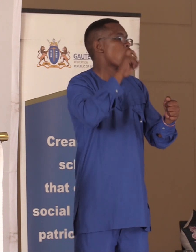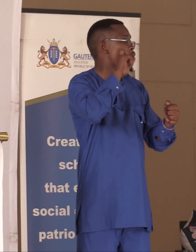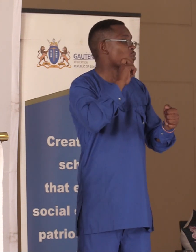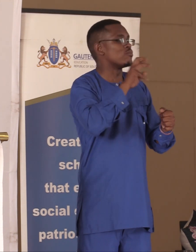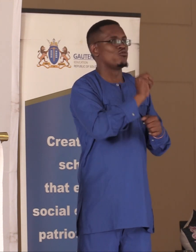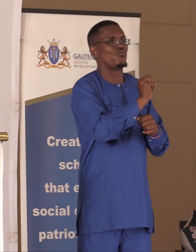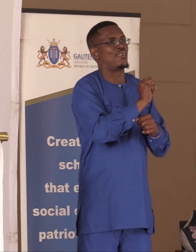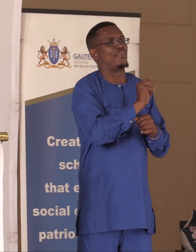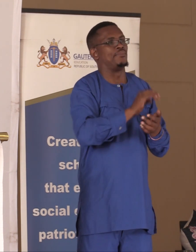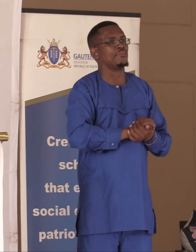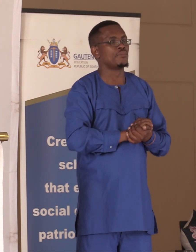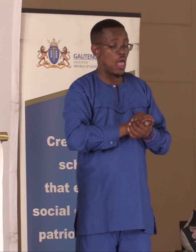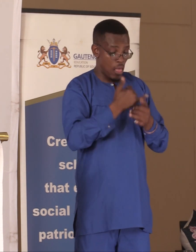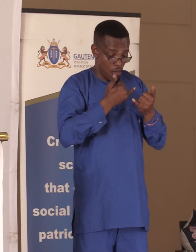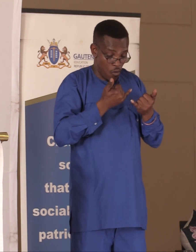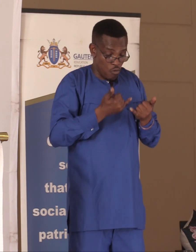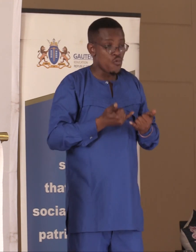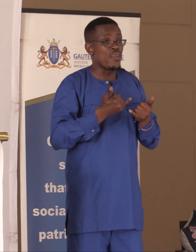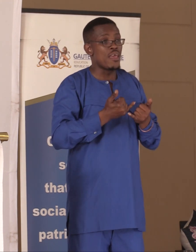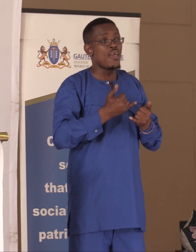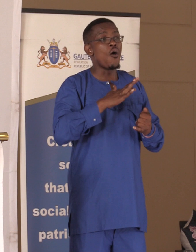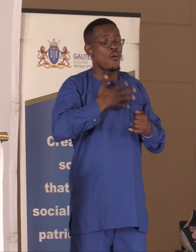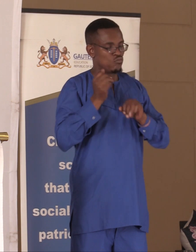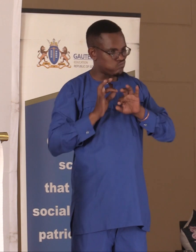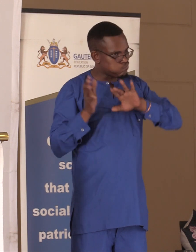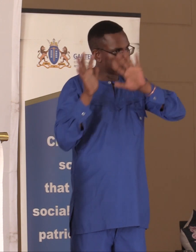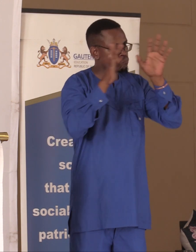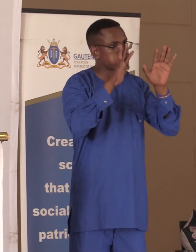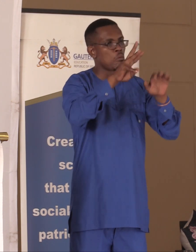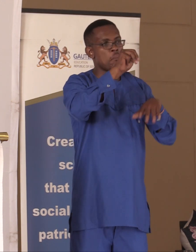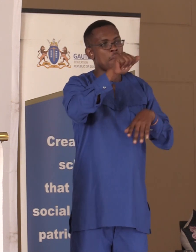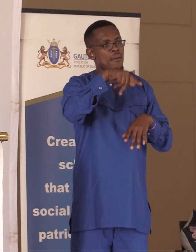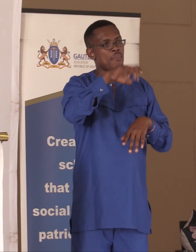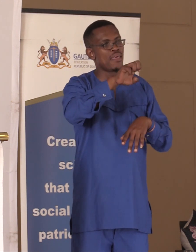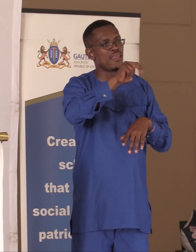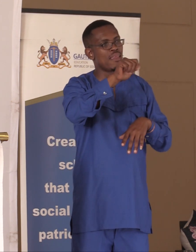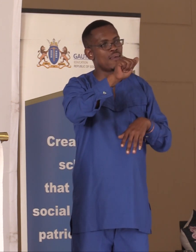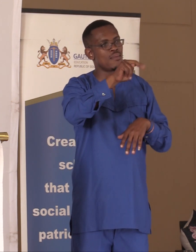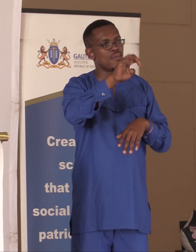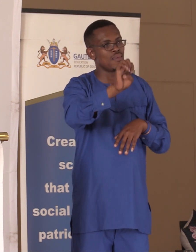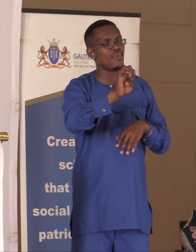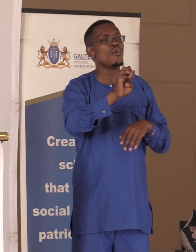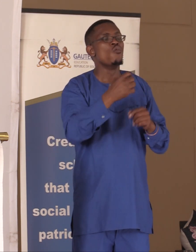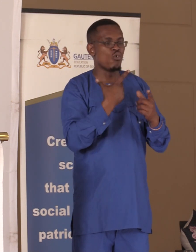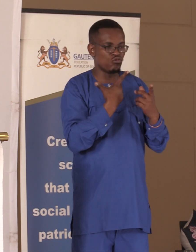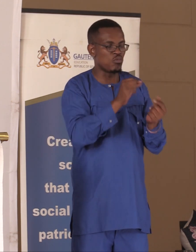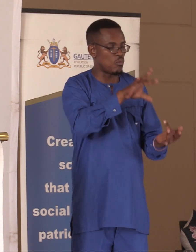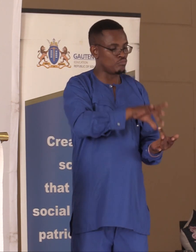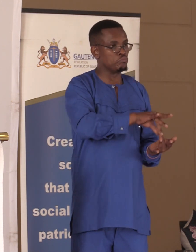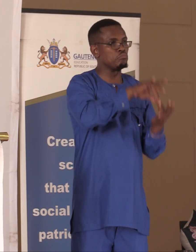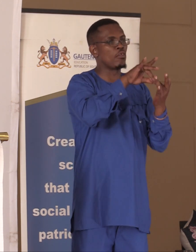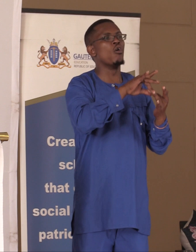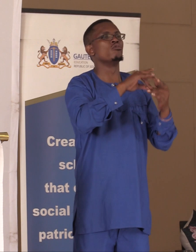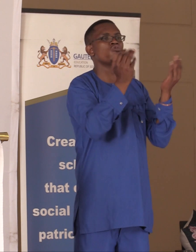Mutual. Today, we would like to congratulate Mapenane for being nominated as